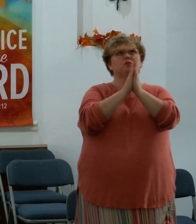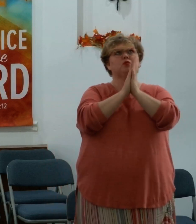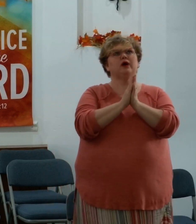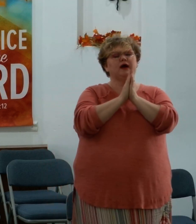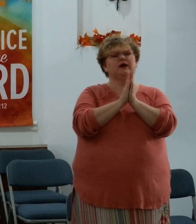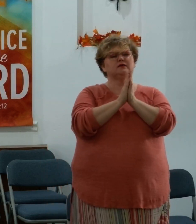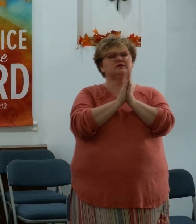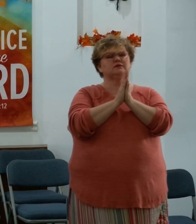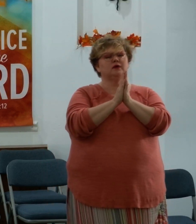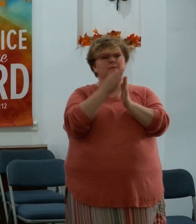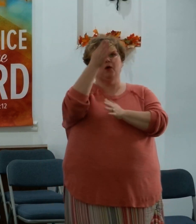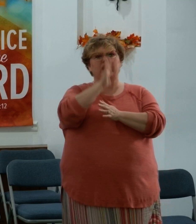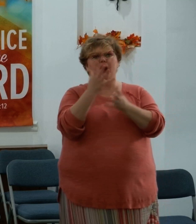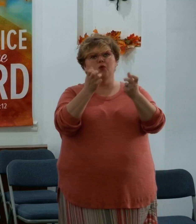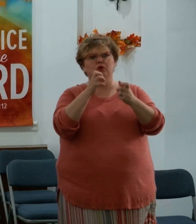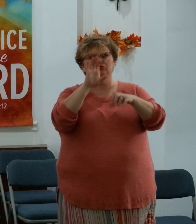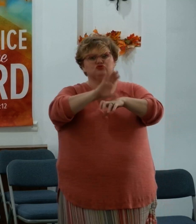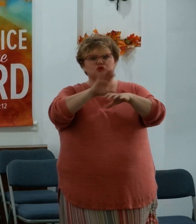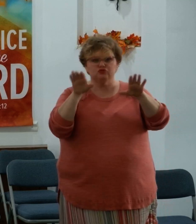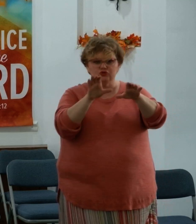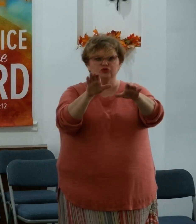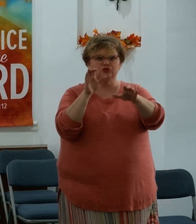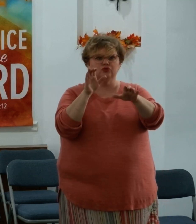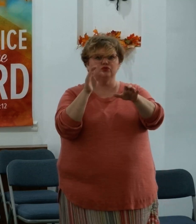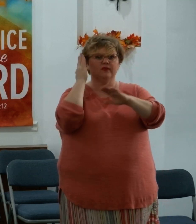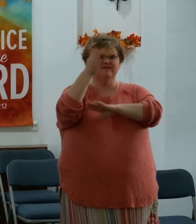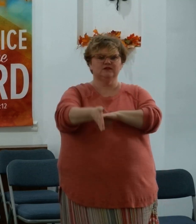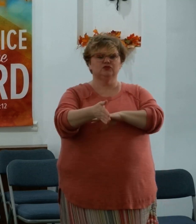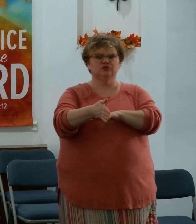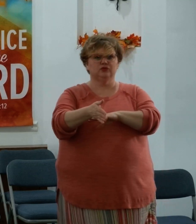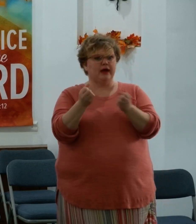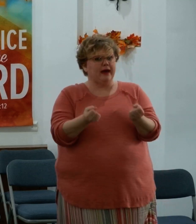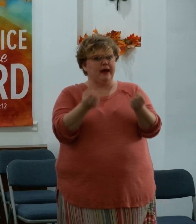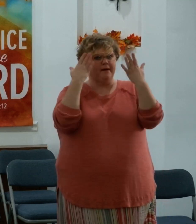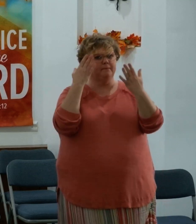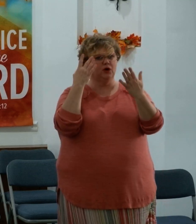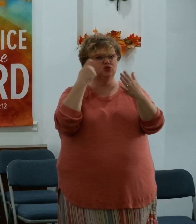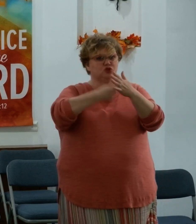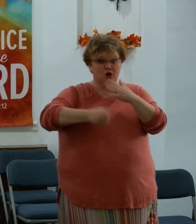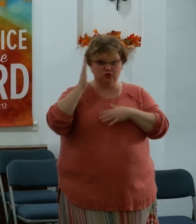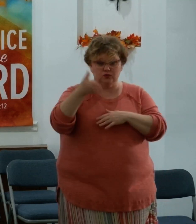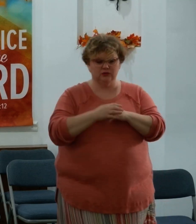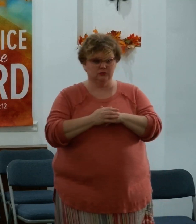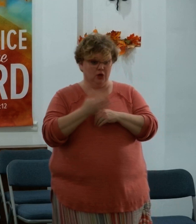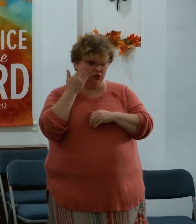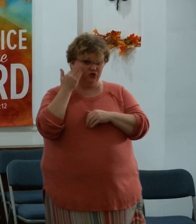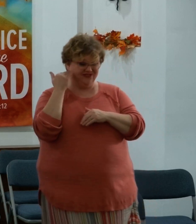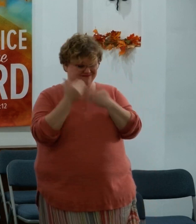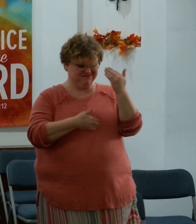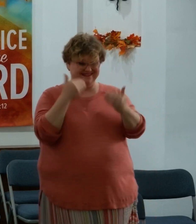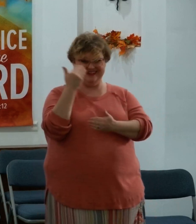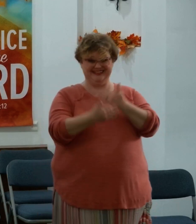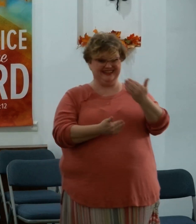wants this church to do in the coming year and what that will cost. And you should know that that process is